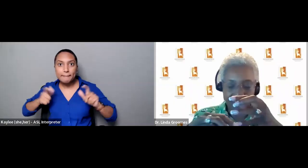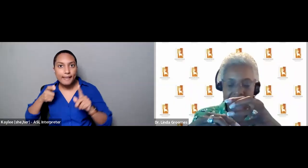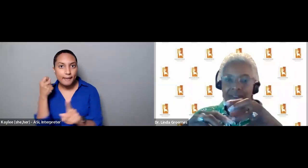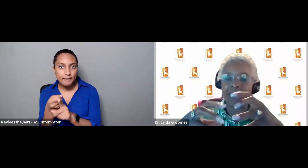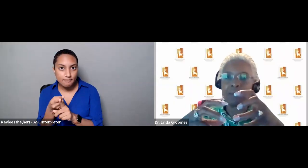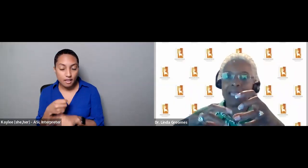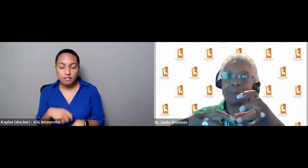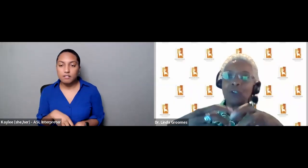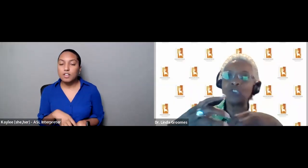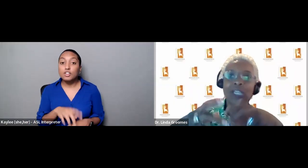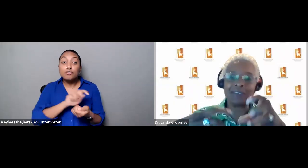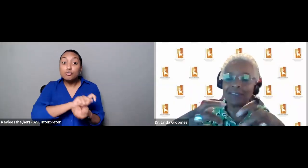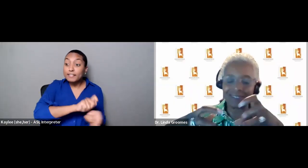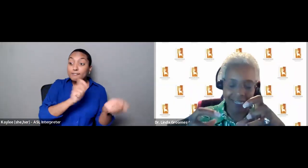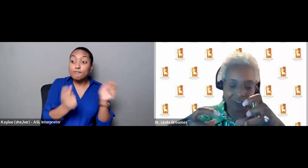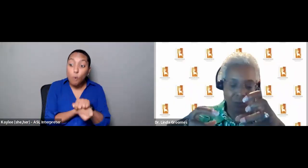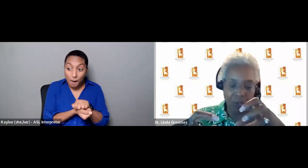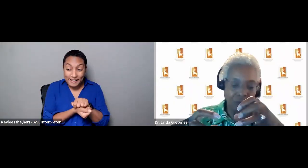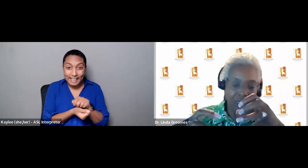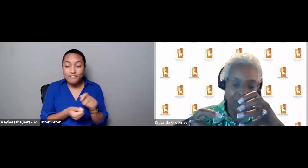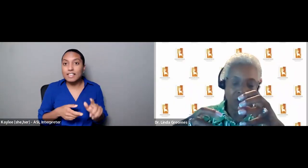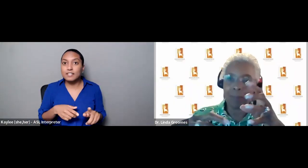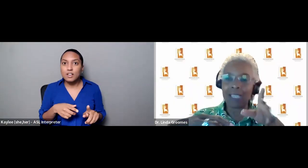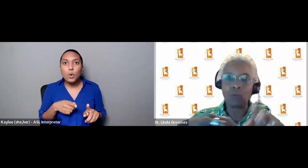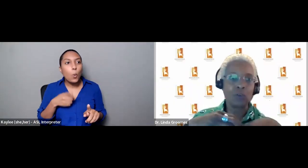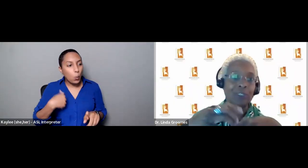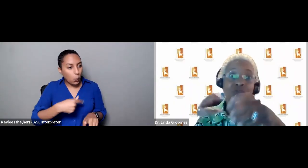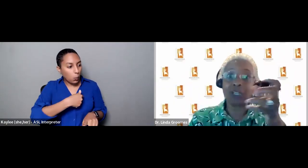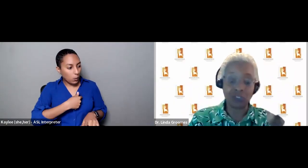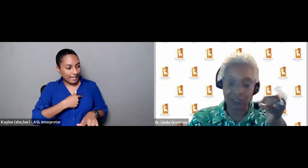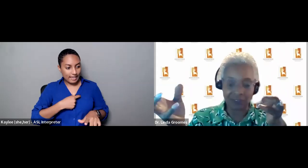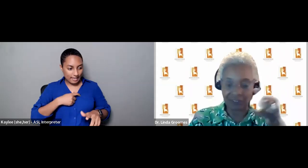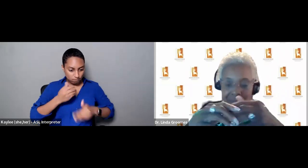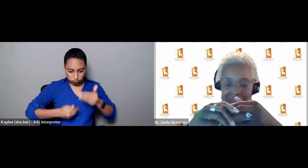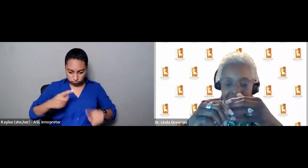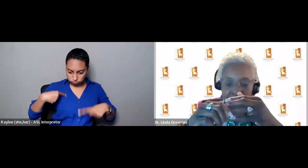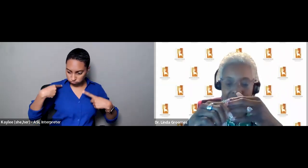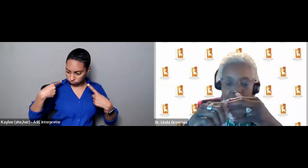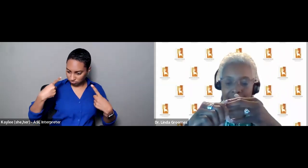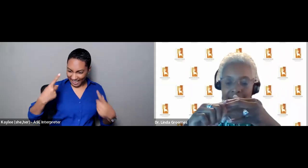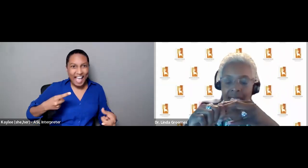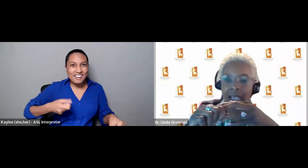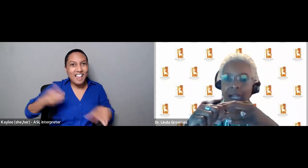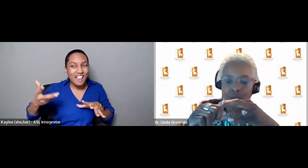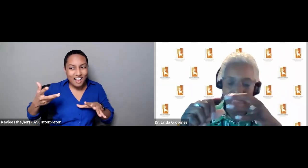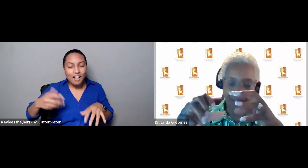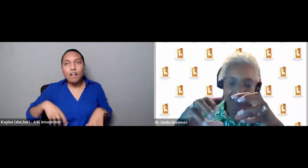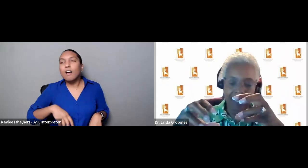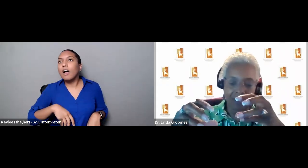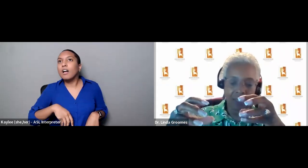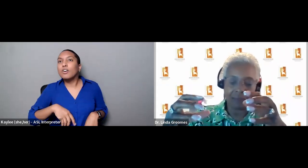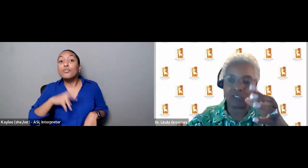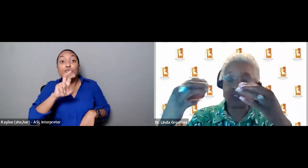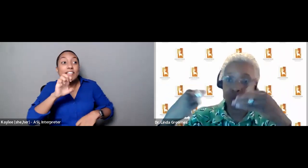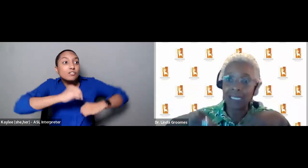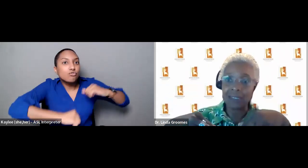Transformative says that maybe you change the status quo. You might want to restructure the system in some way. Rather